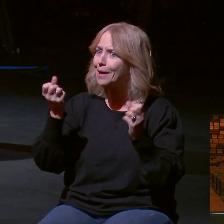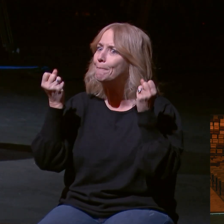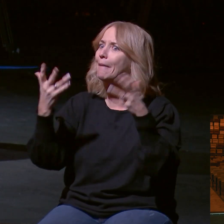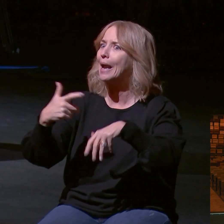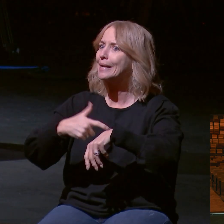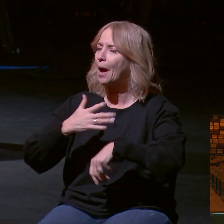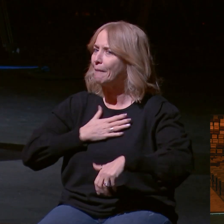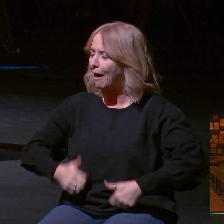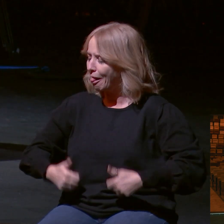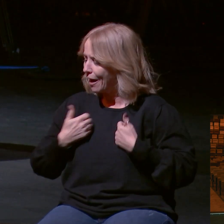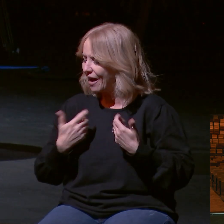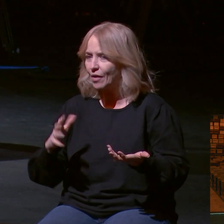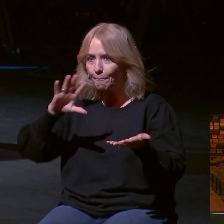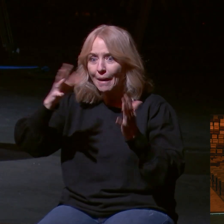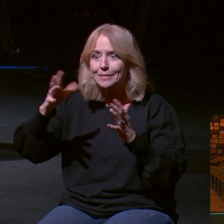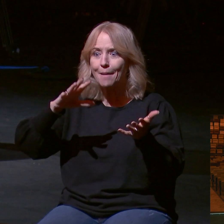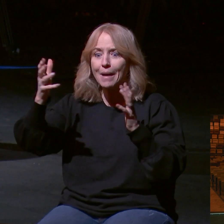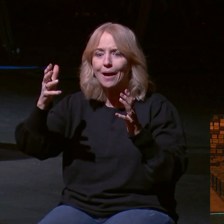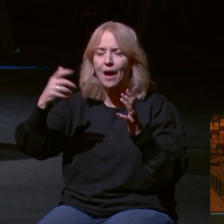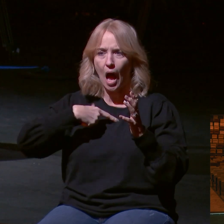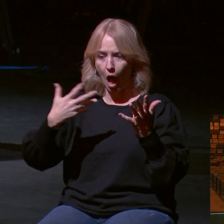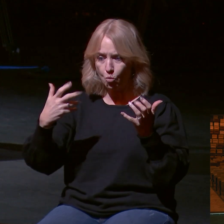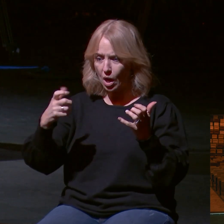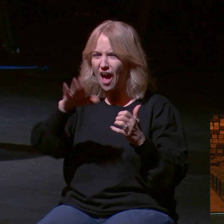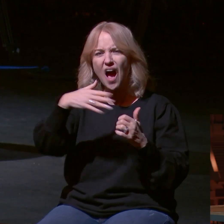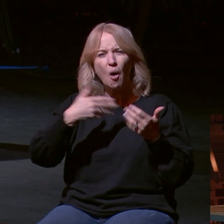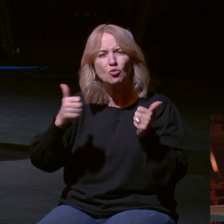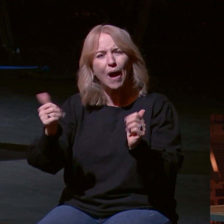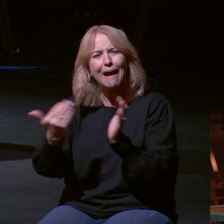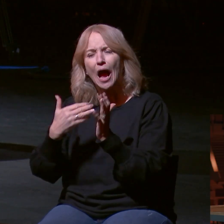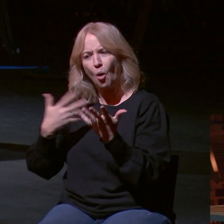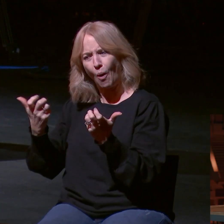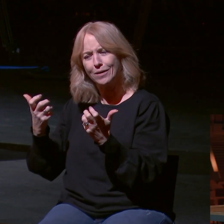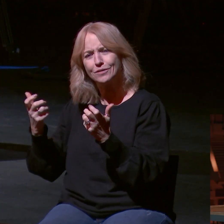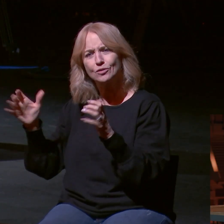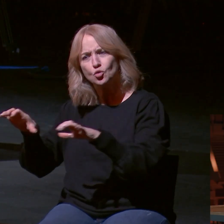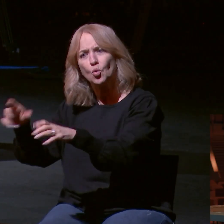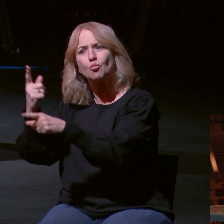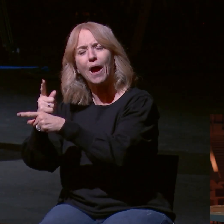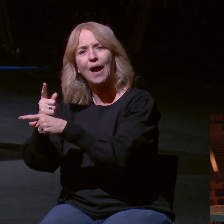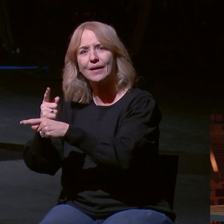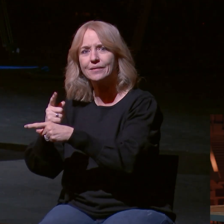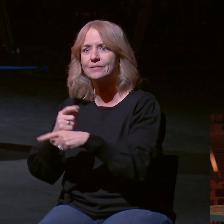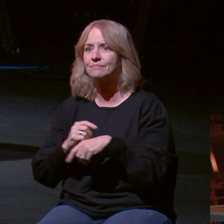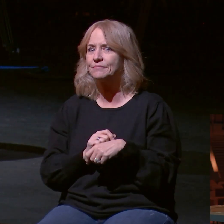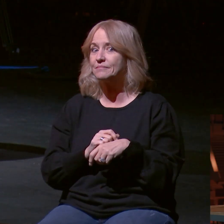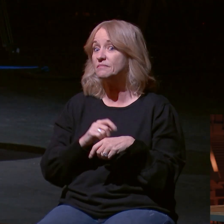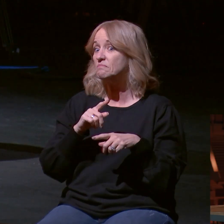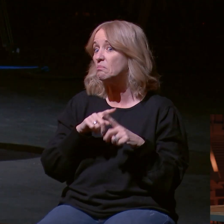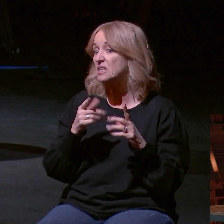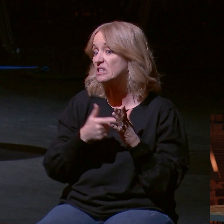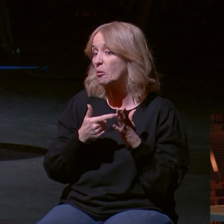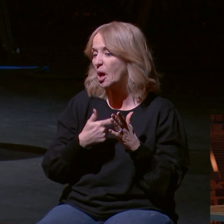I mess up in my head, I want to have an opportunity to make it right. But on the flip side, sometimes I don't want that